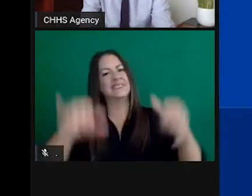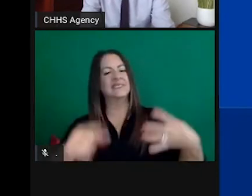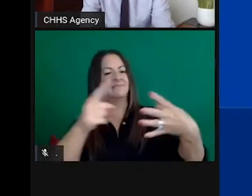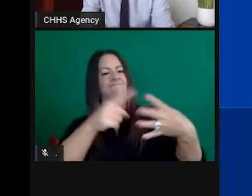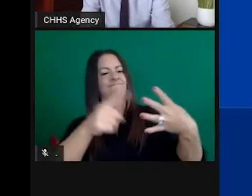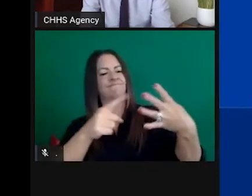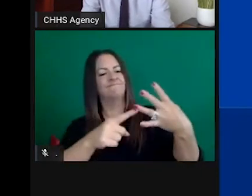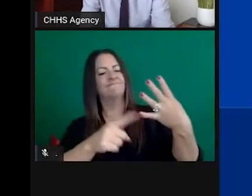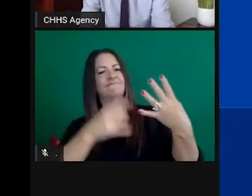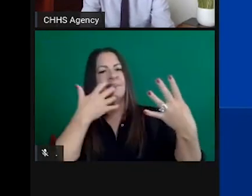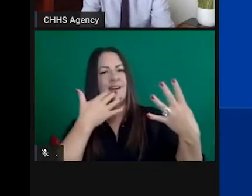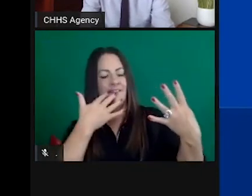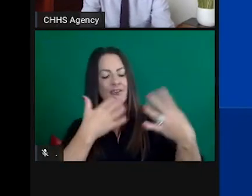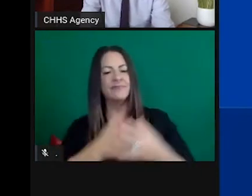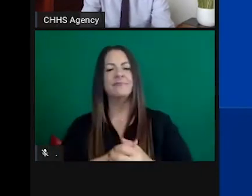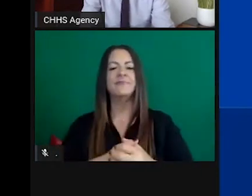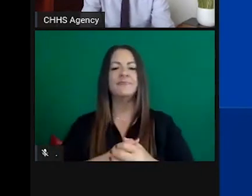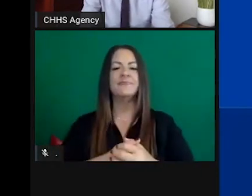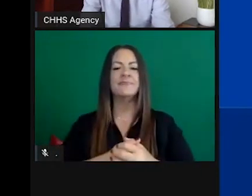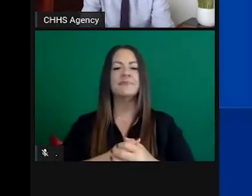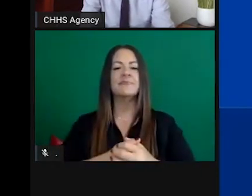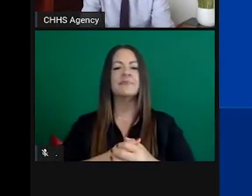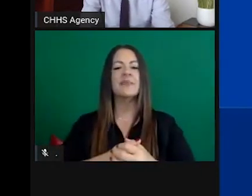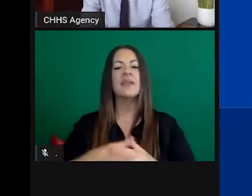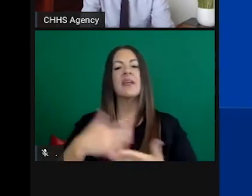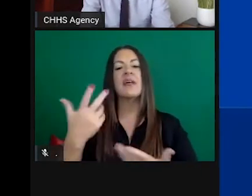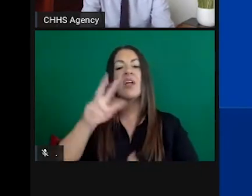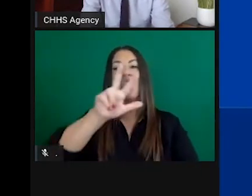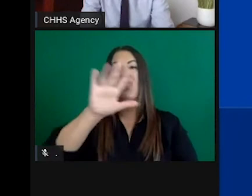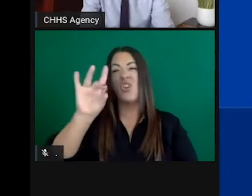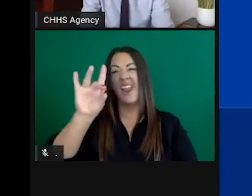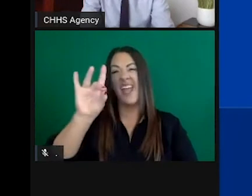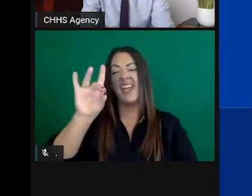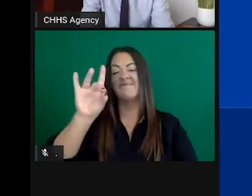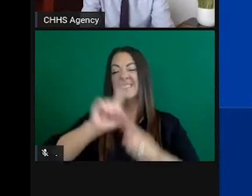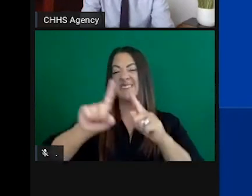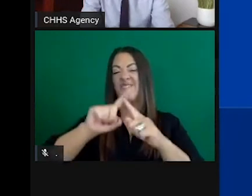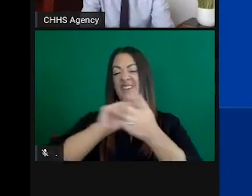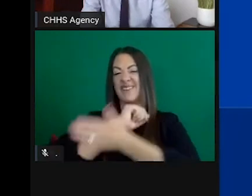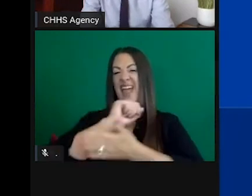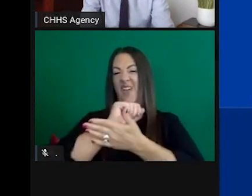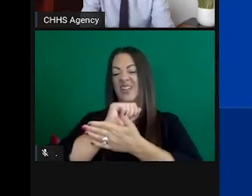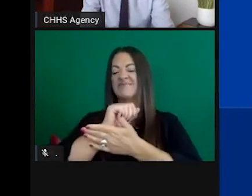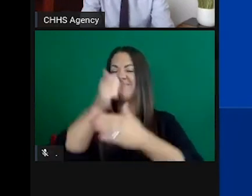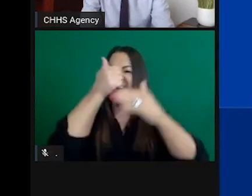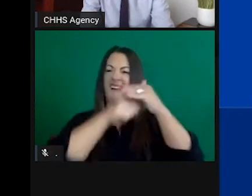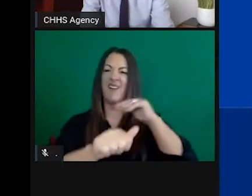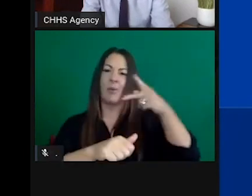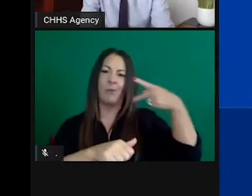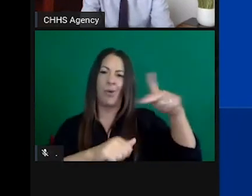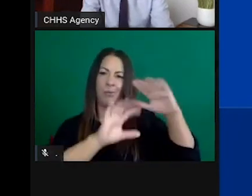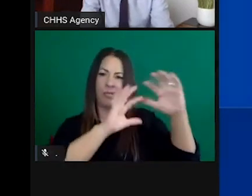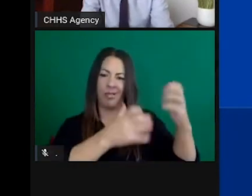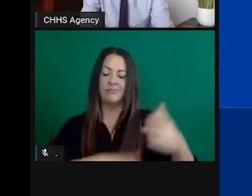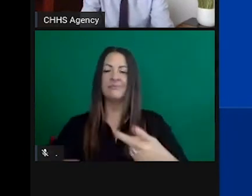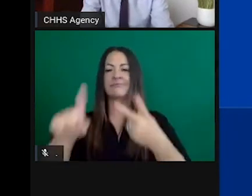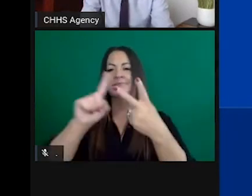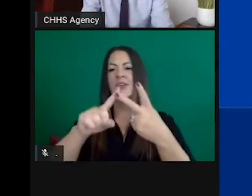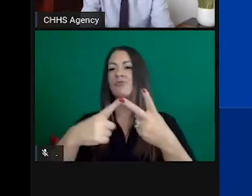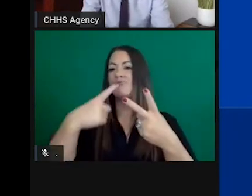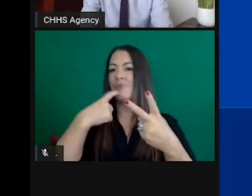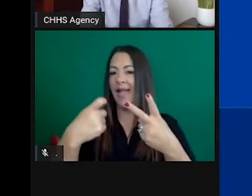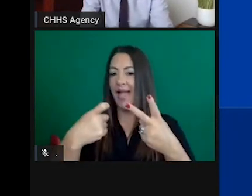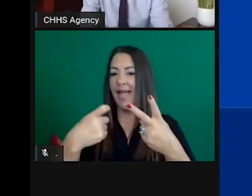on the last slide, 38 of our counties ended up in purple. That's the widespread. Red, orange, and yellow were